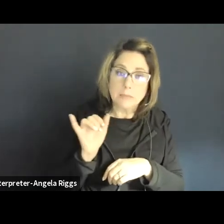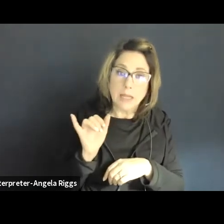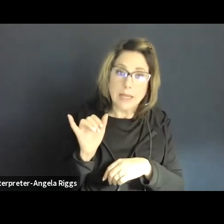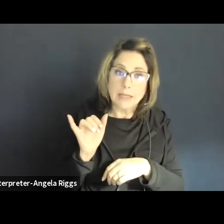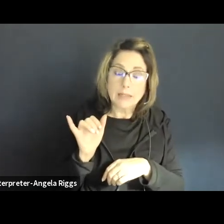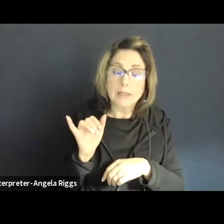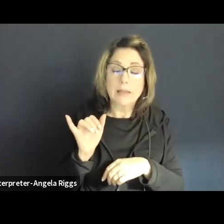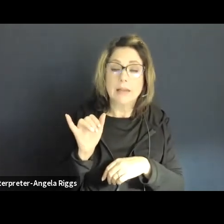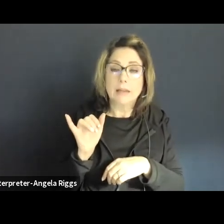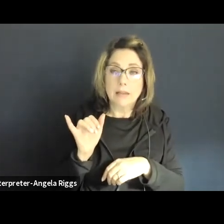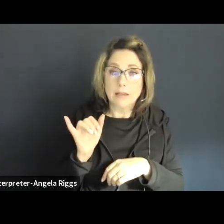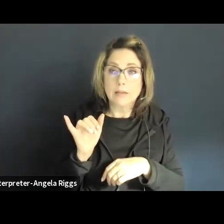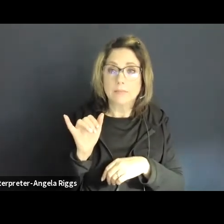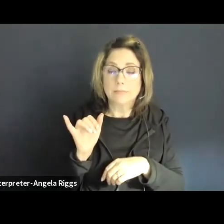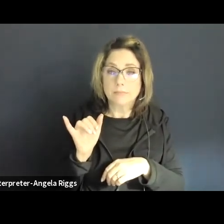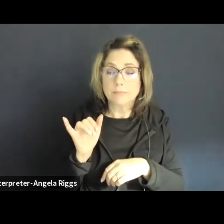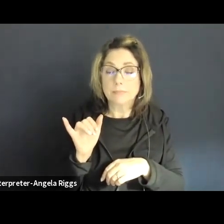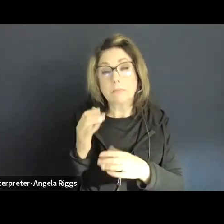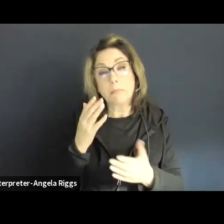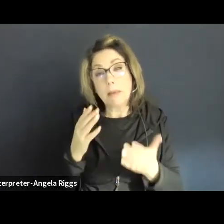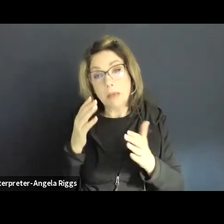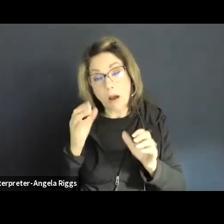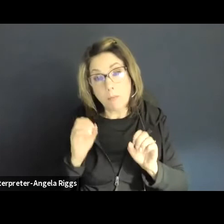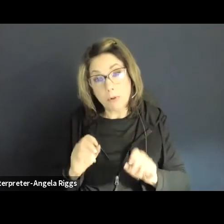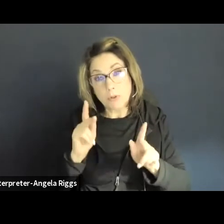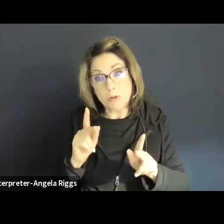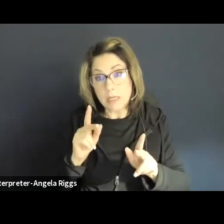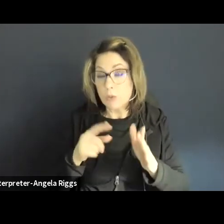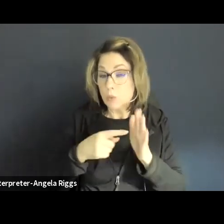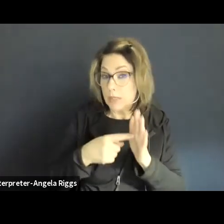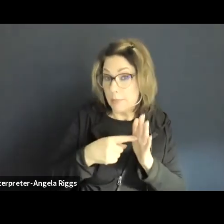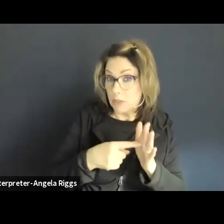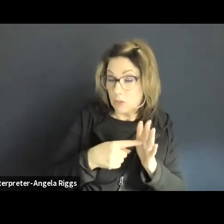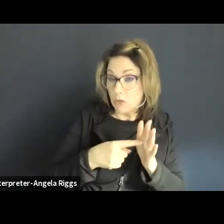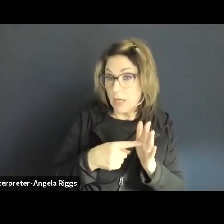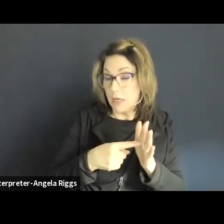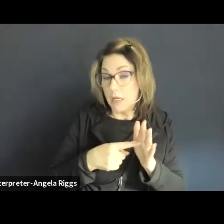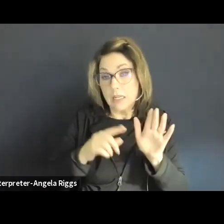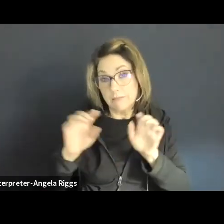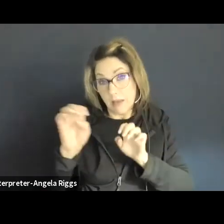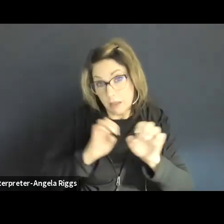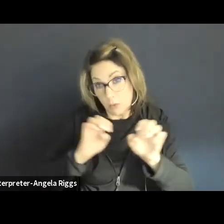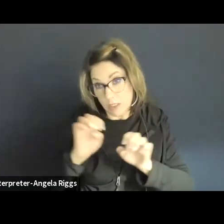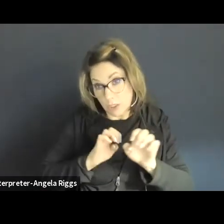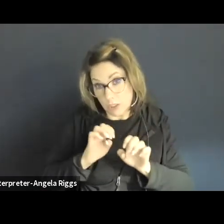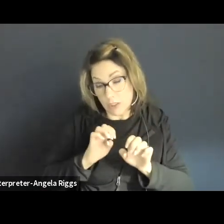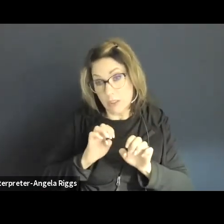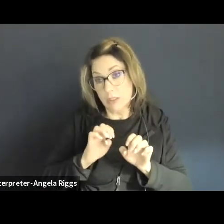there would be opportunities to do demonstrations or evaluations